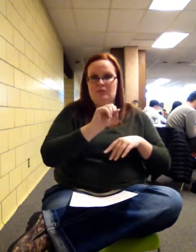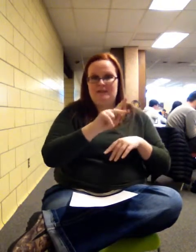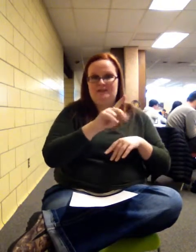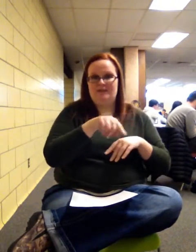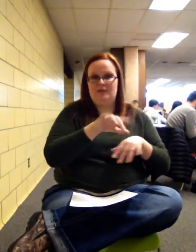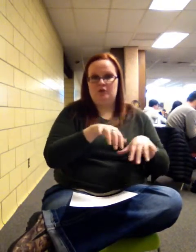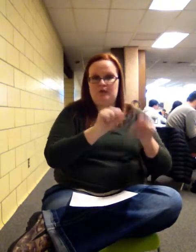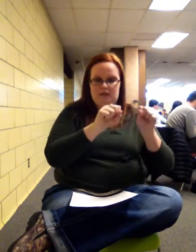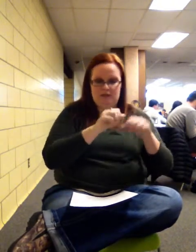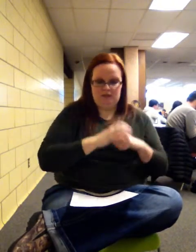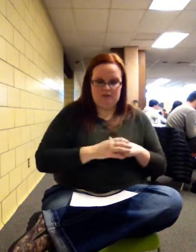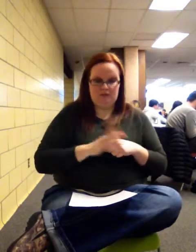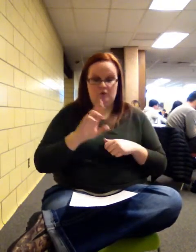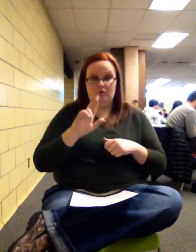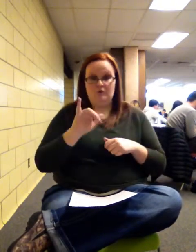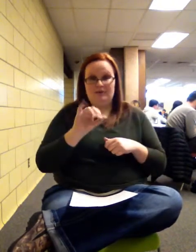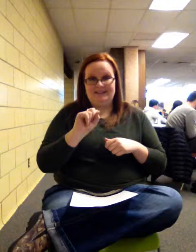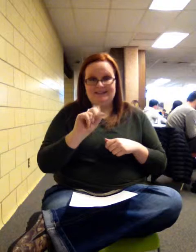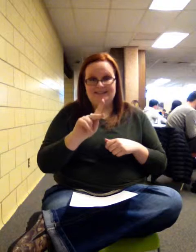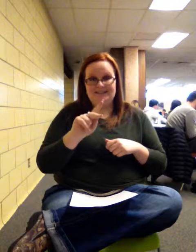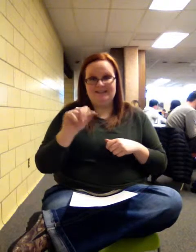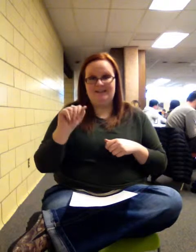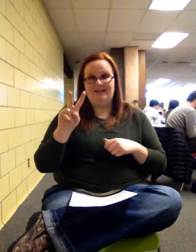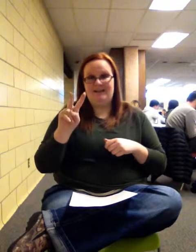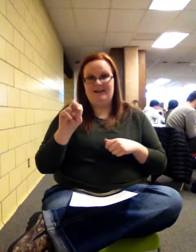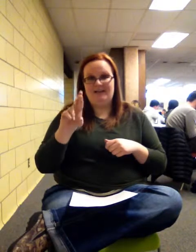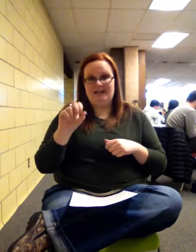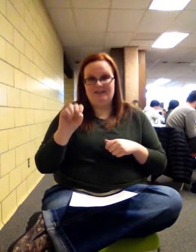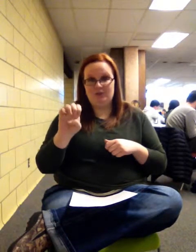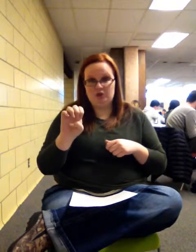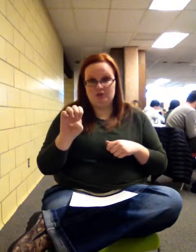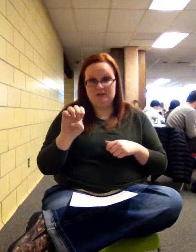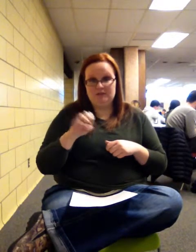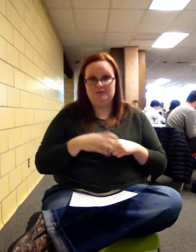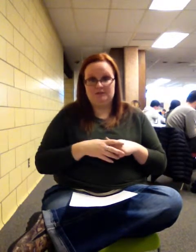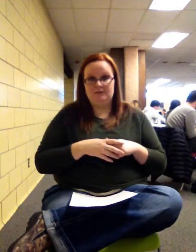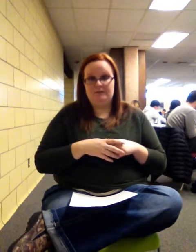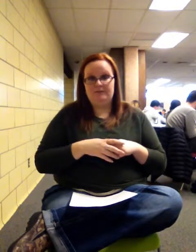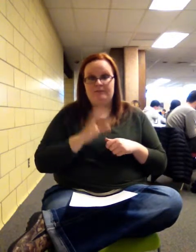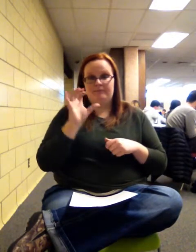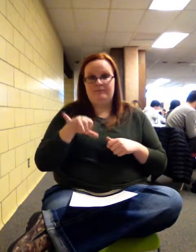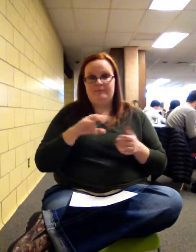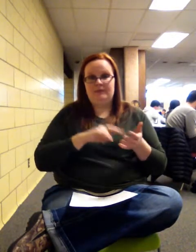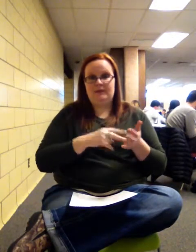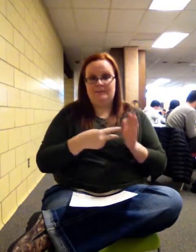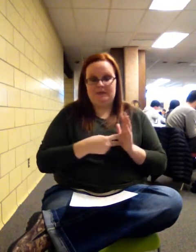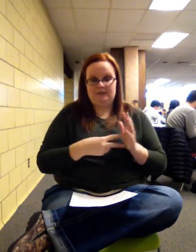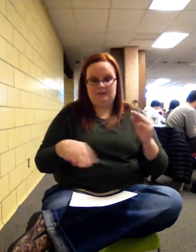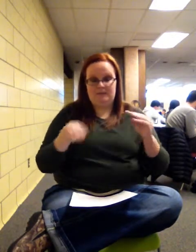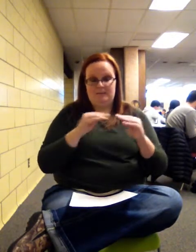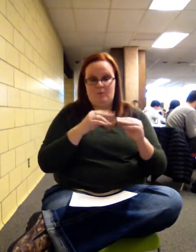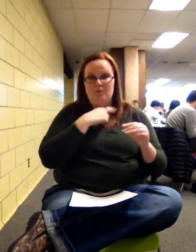averse? Risk averse, A-V-E-R-S-E, means that the more risk that someone